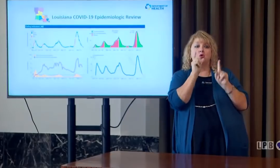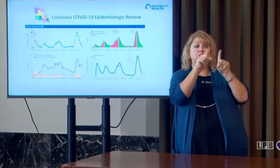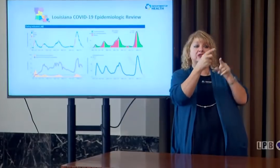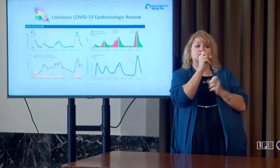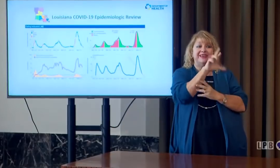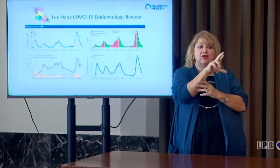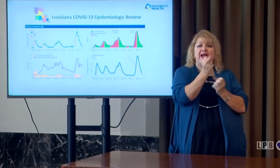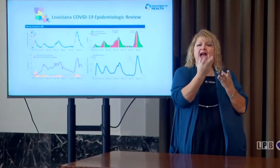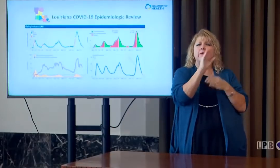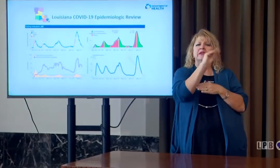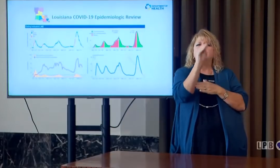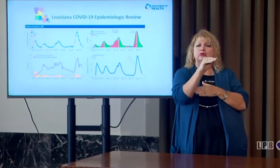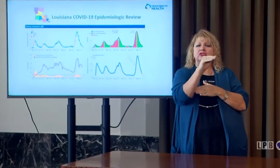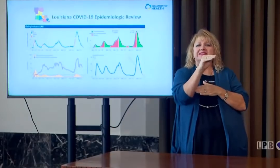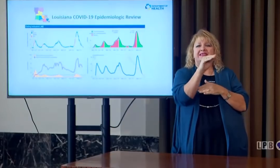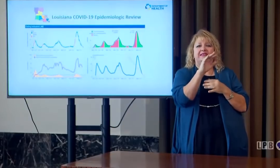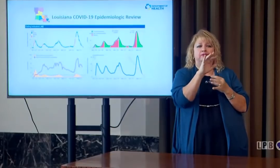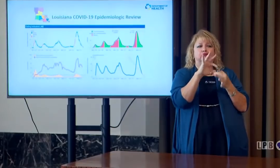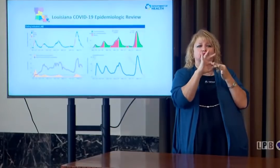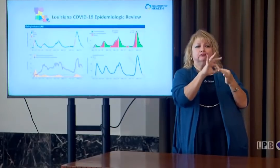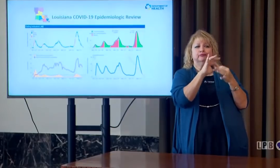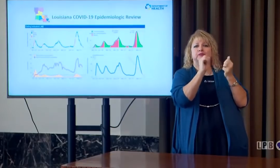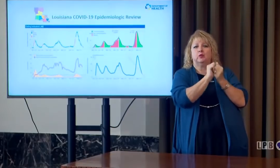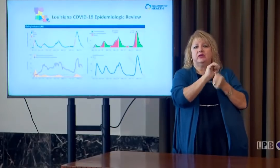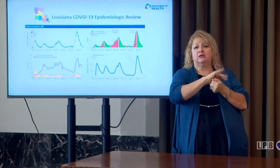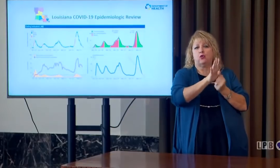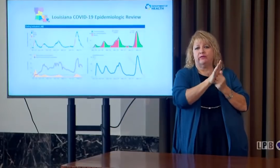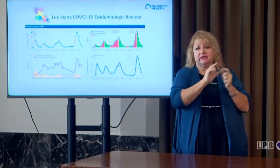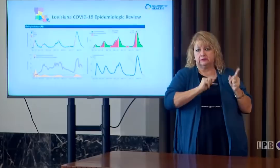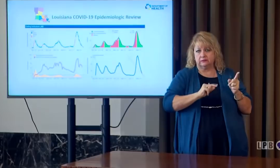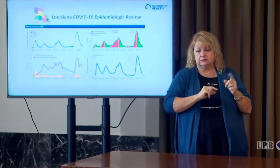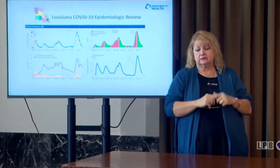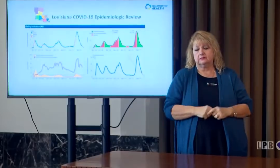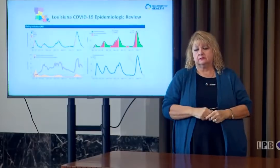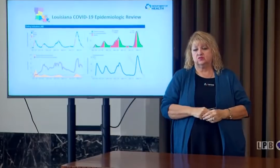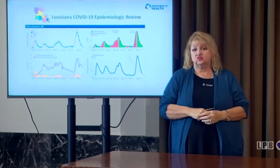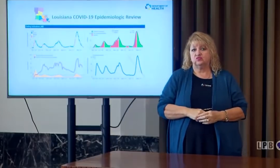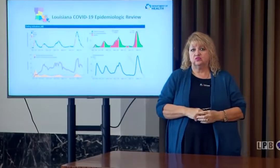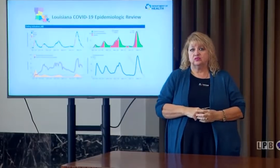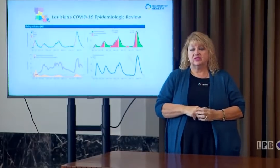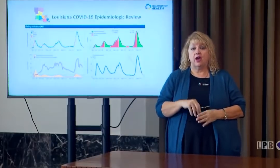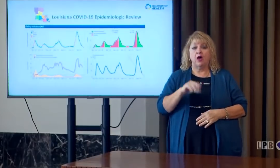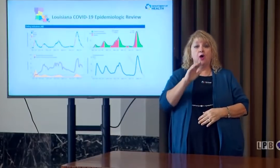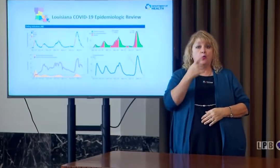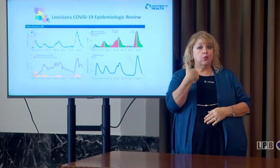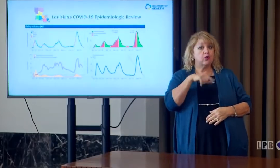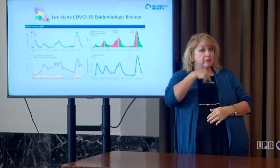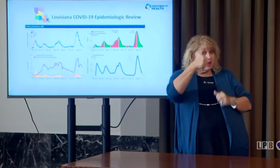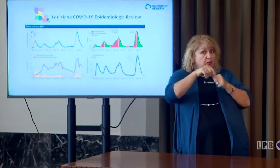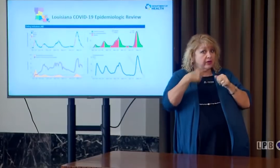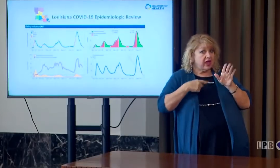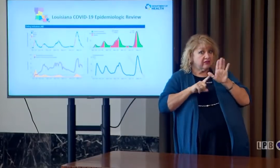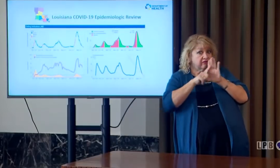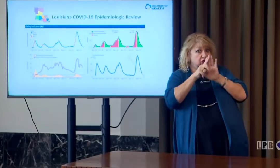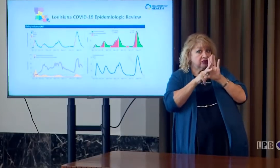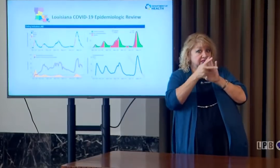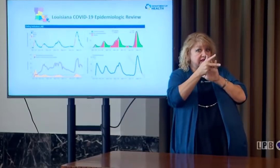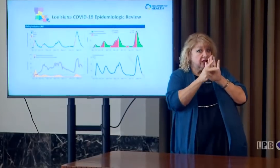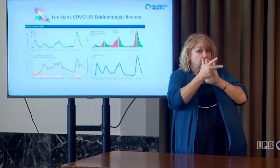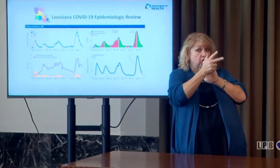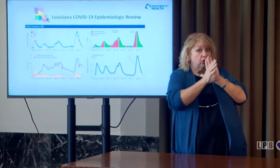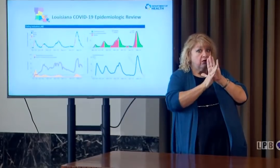with symptoms suggestive of COVID. You'll note we had 4 distinct surges. That last one, all the way on the right,